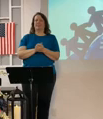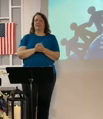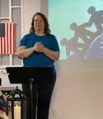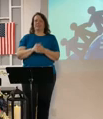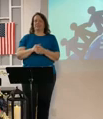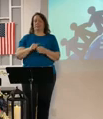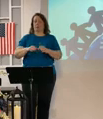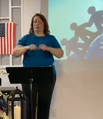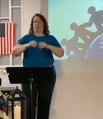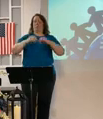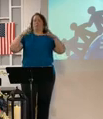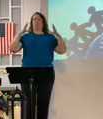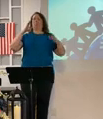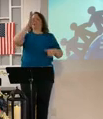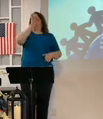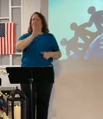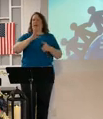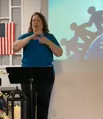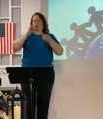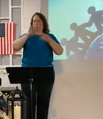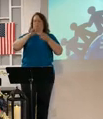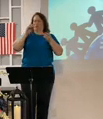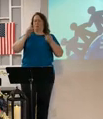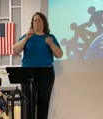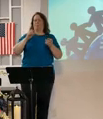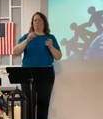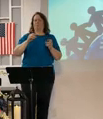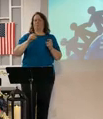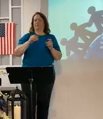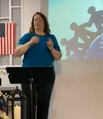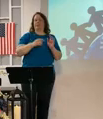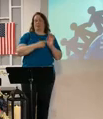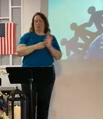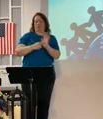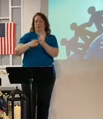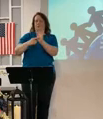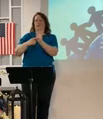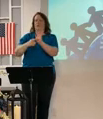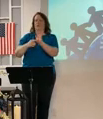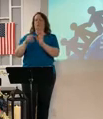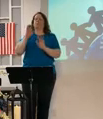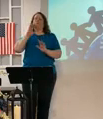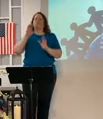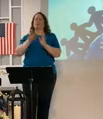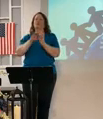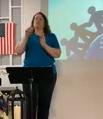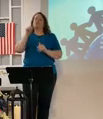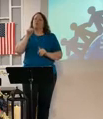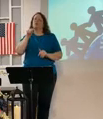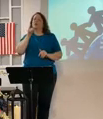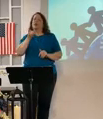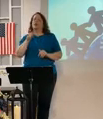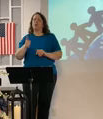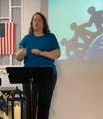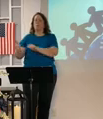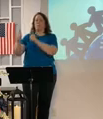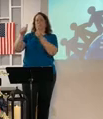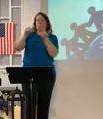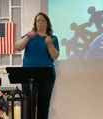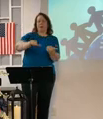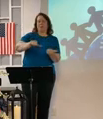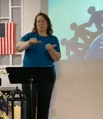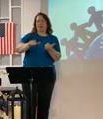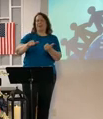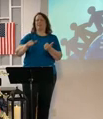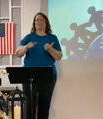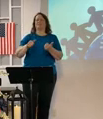story, and he sent me a picture of a girl in his church getting baptized. This is a girl that I spoke to, and